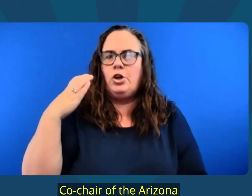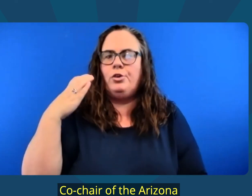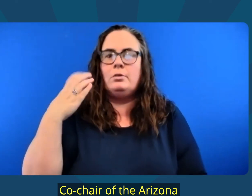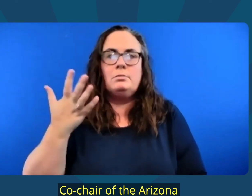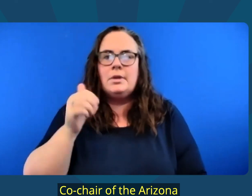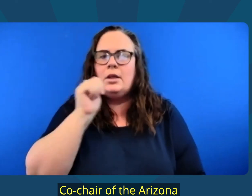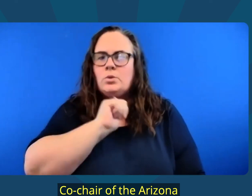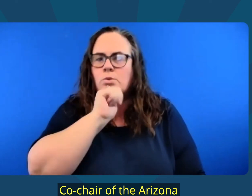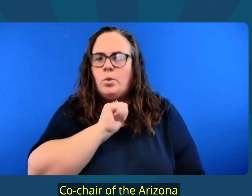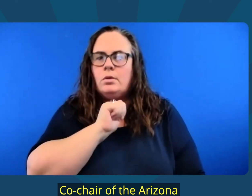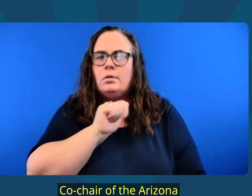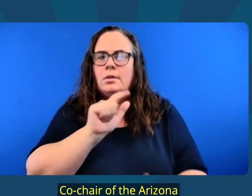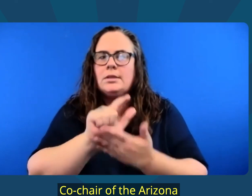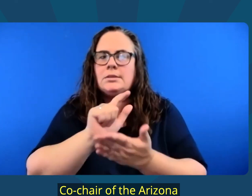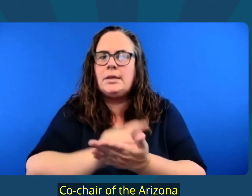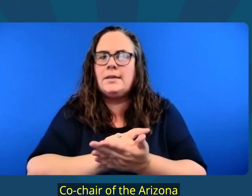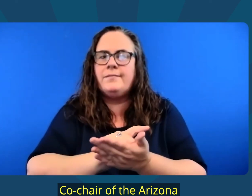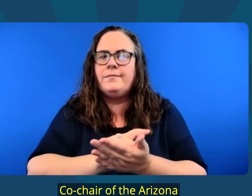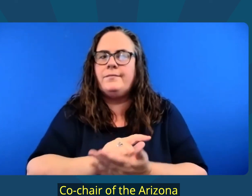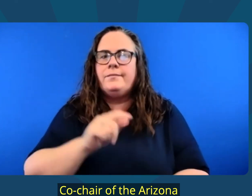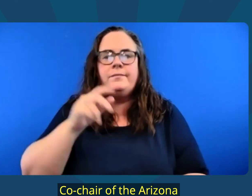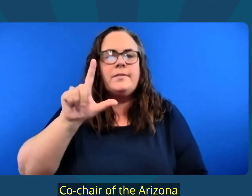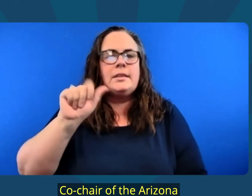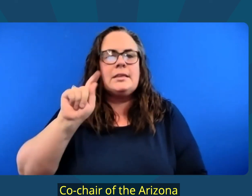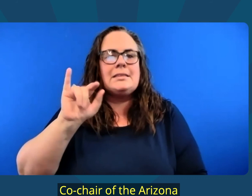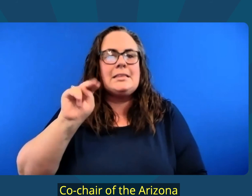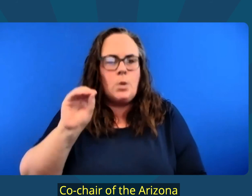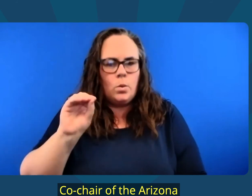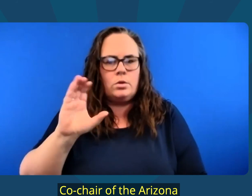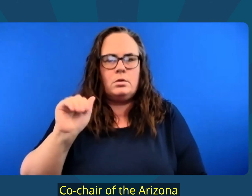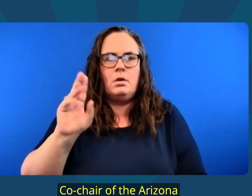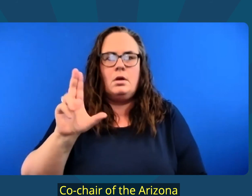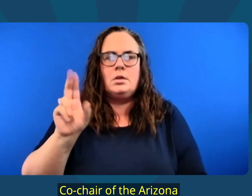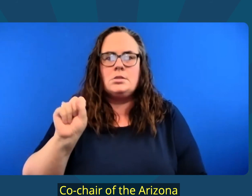co-chair of the Arizona Legislative Latino Caucus,